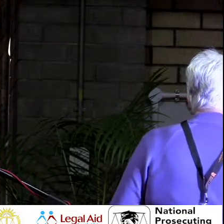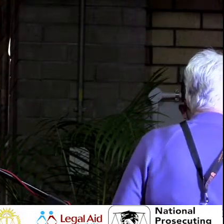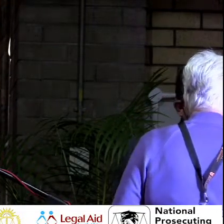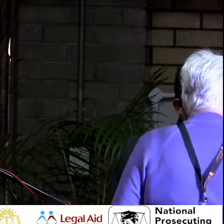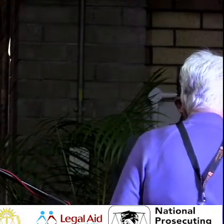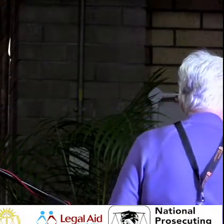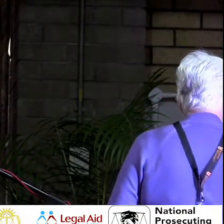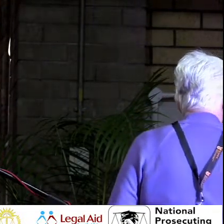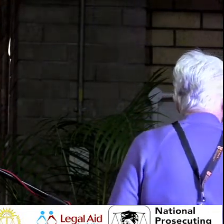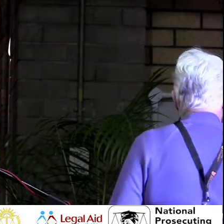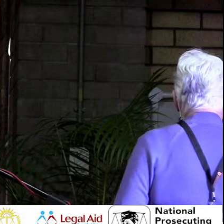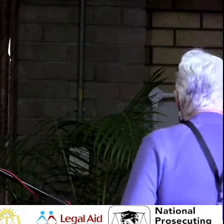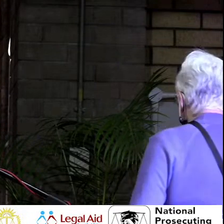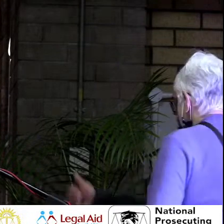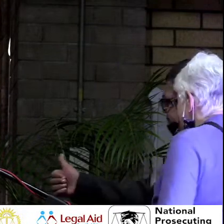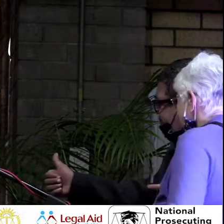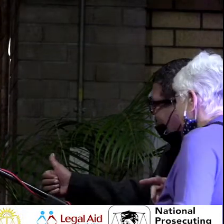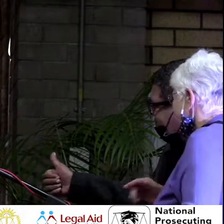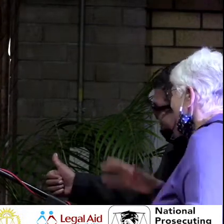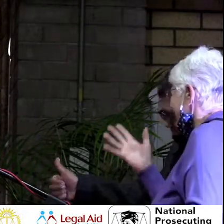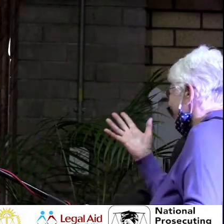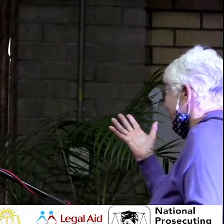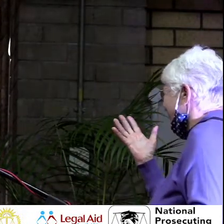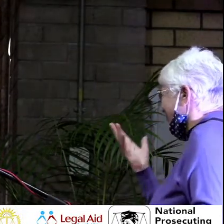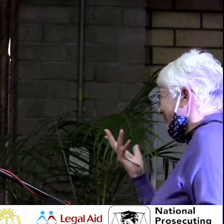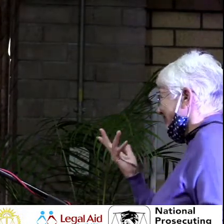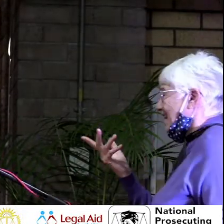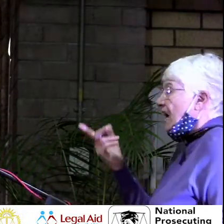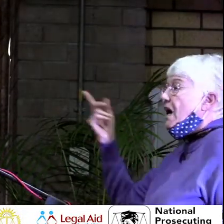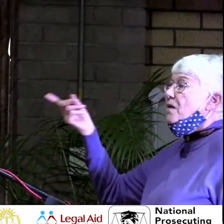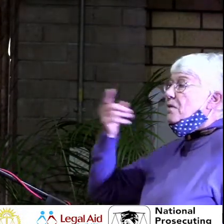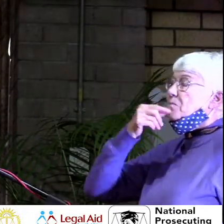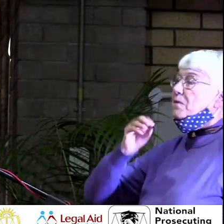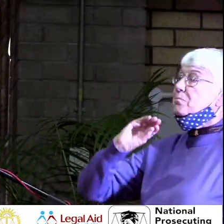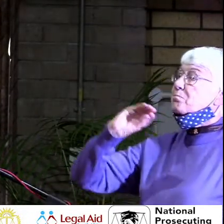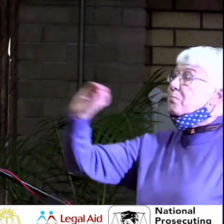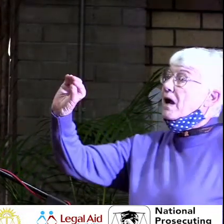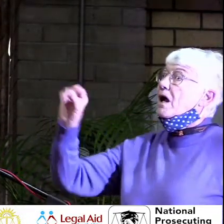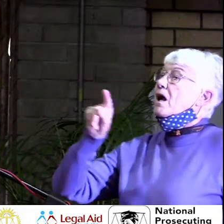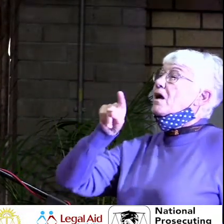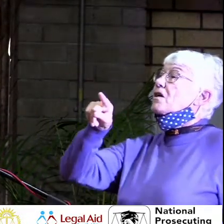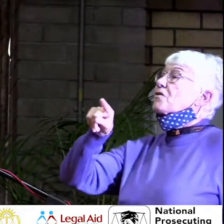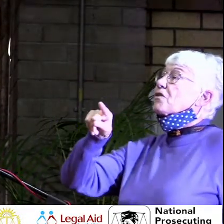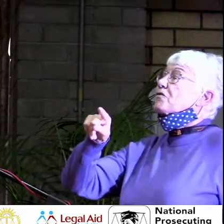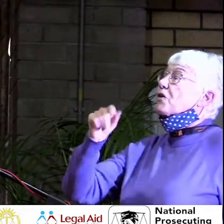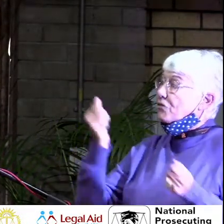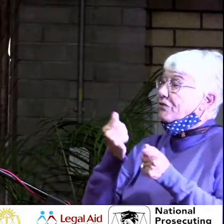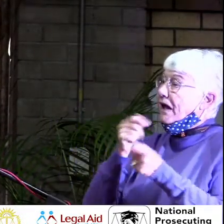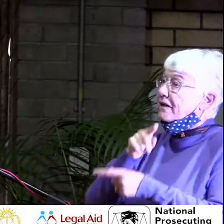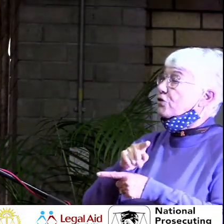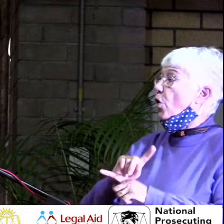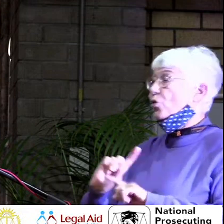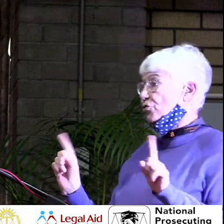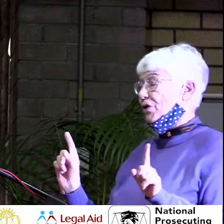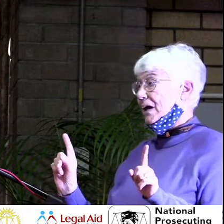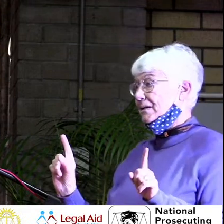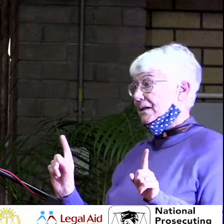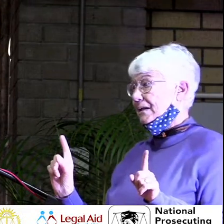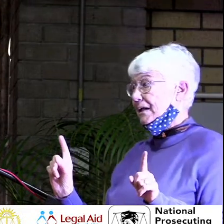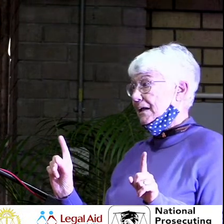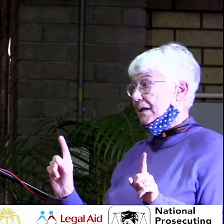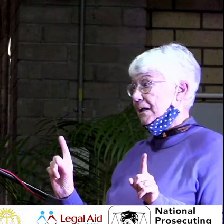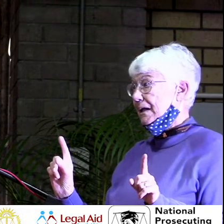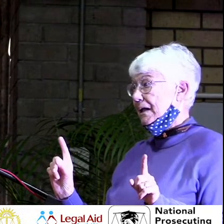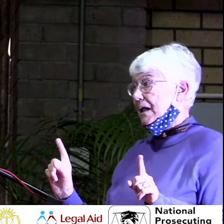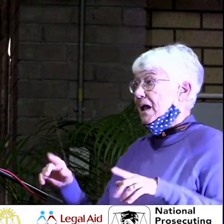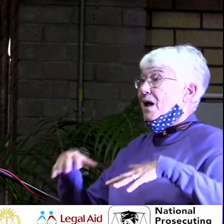It is not about whether the person is guilty or not guilty, but it is a factor. If the case is not strong against